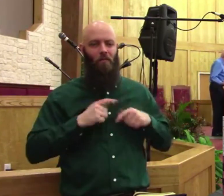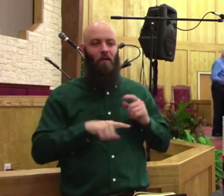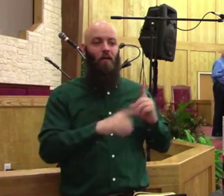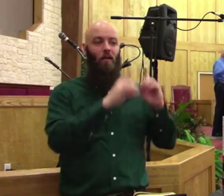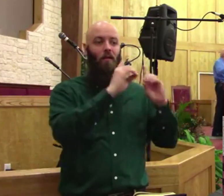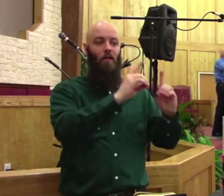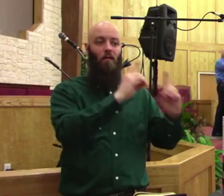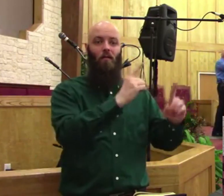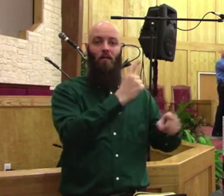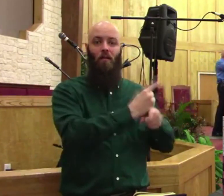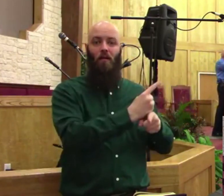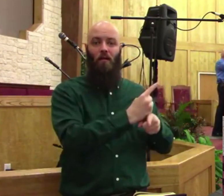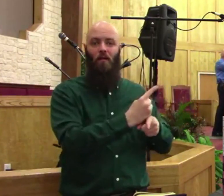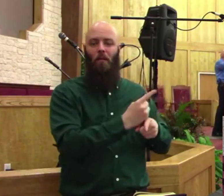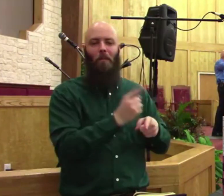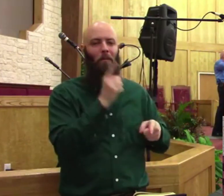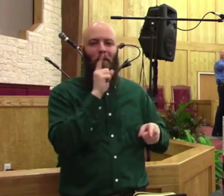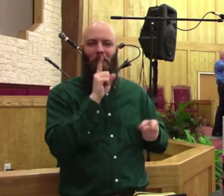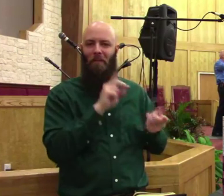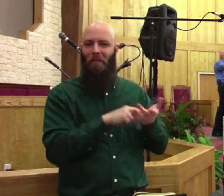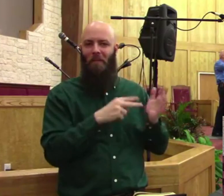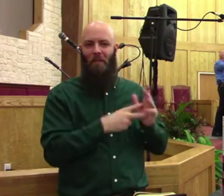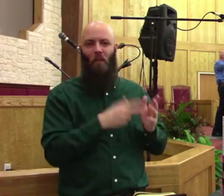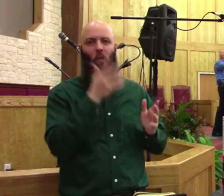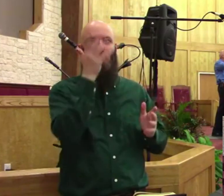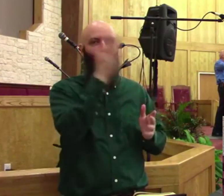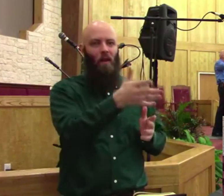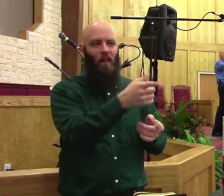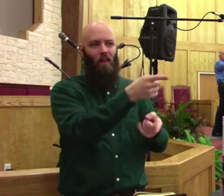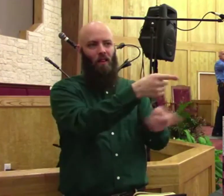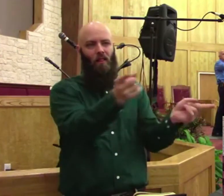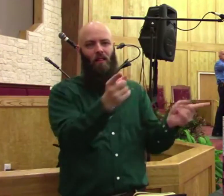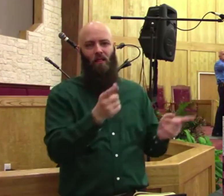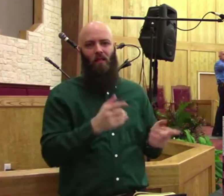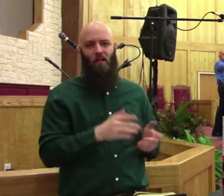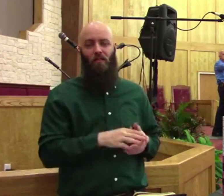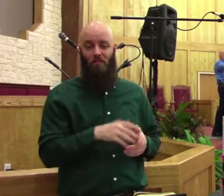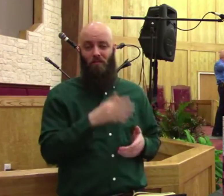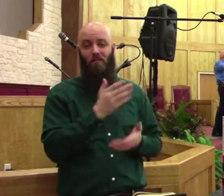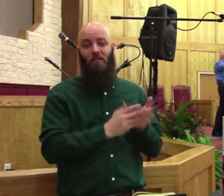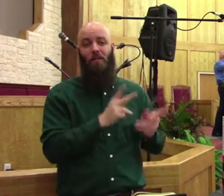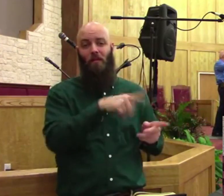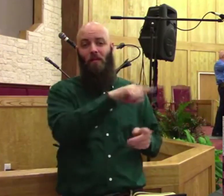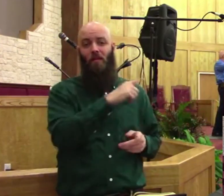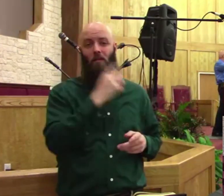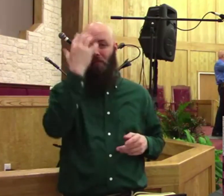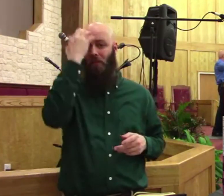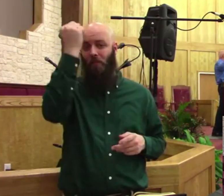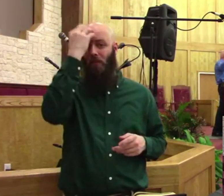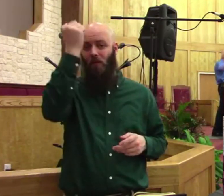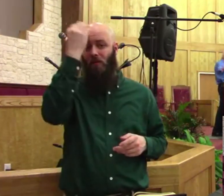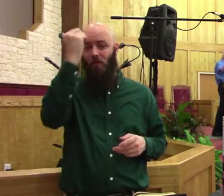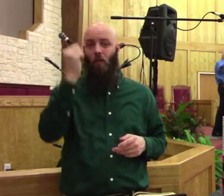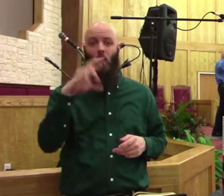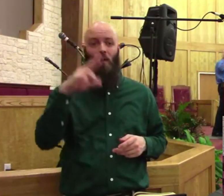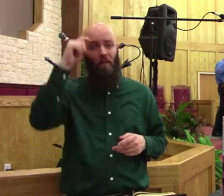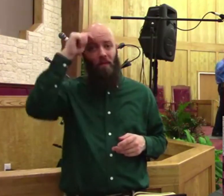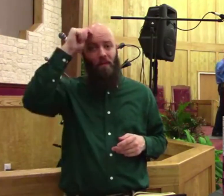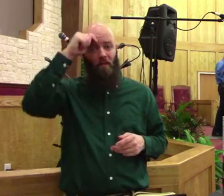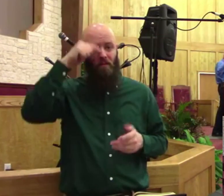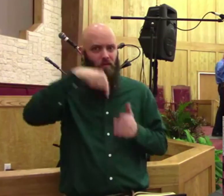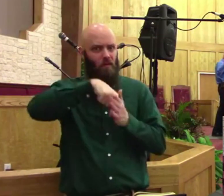people who can declare catechism answers or theological,